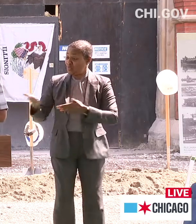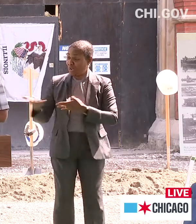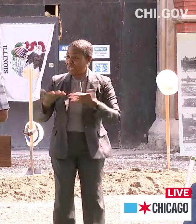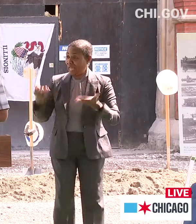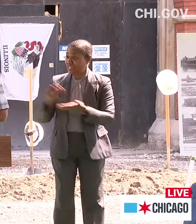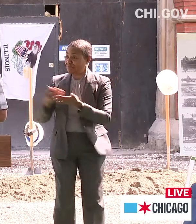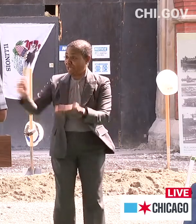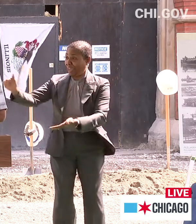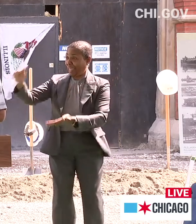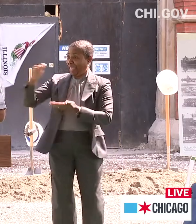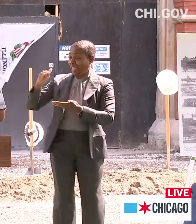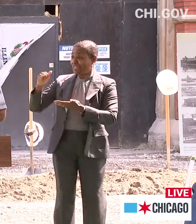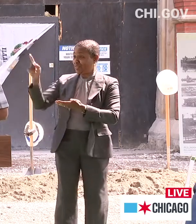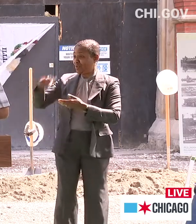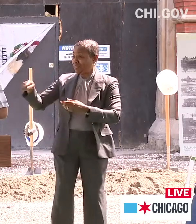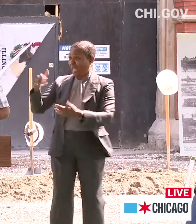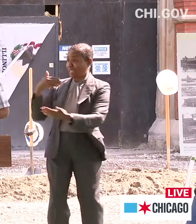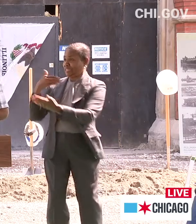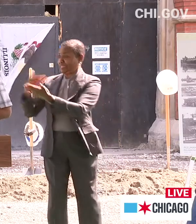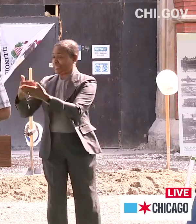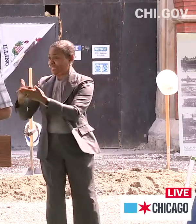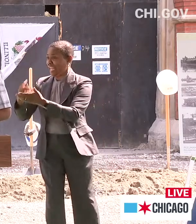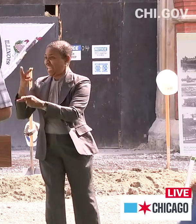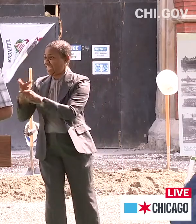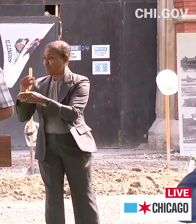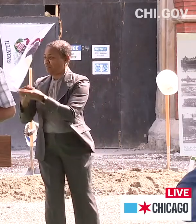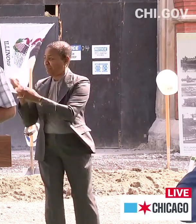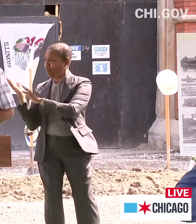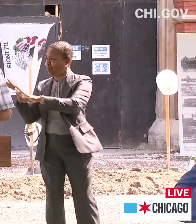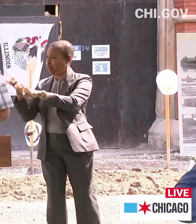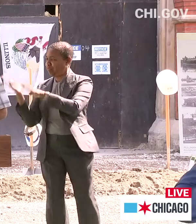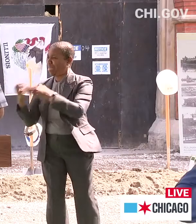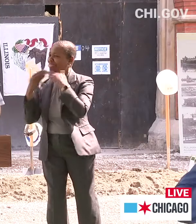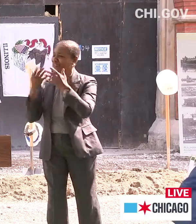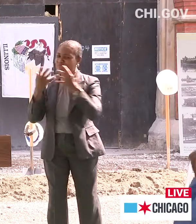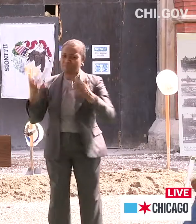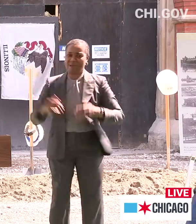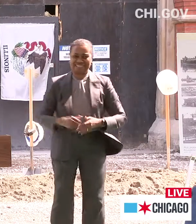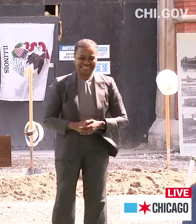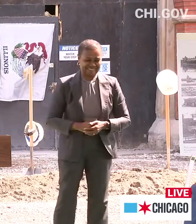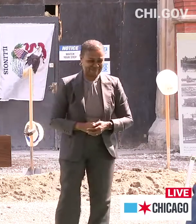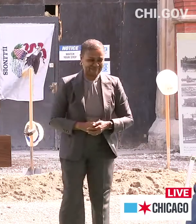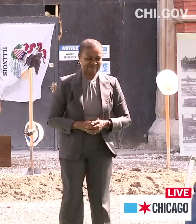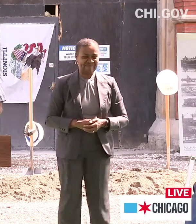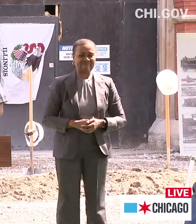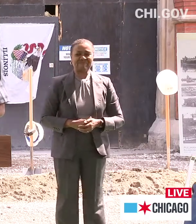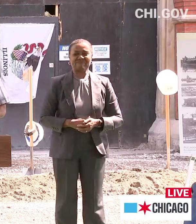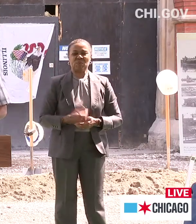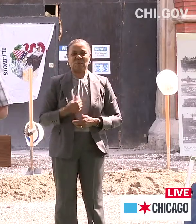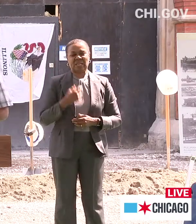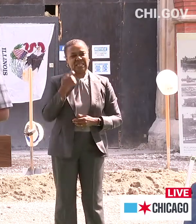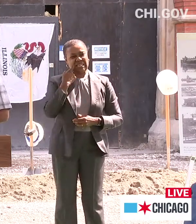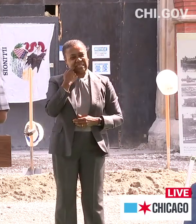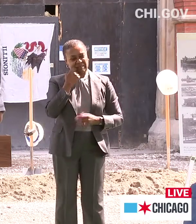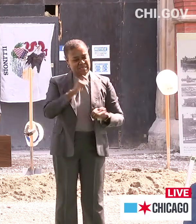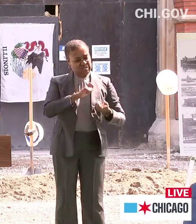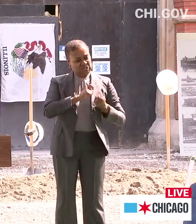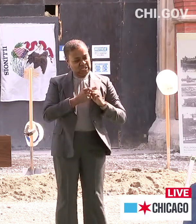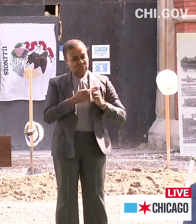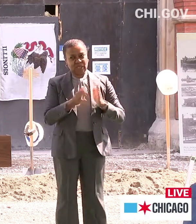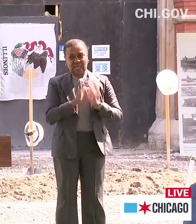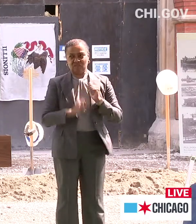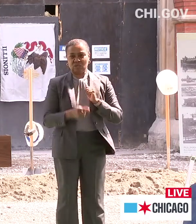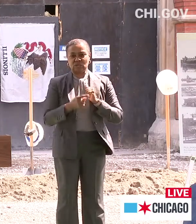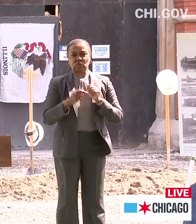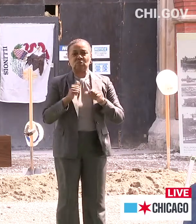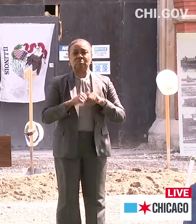So stay close to those guys over there and keep the money flowing. So thank you so much. All right, we're going to deviate just a bit. We're going to ask everyone